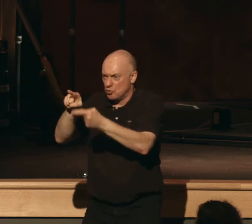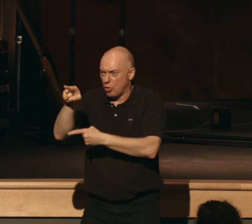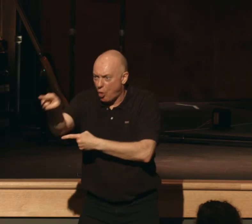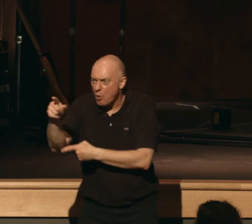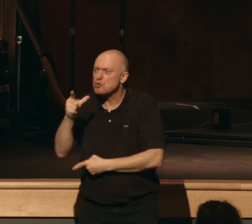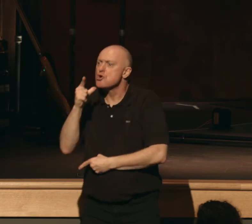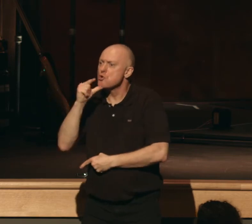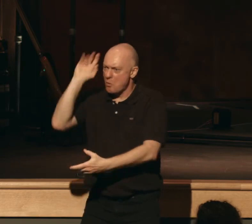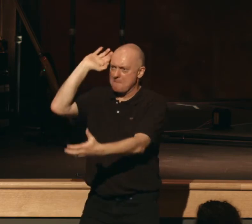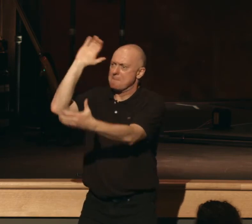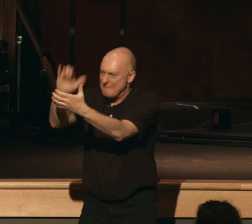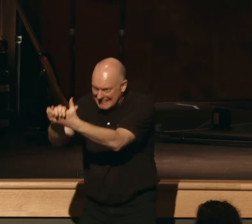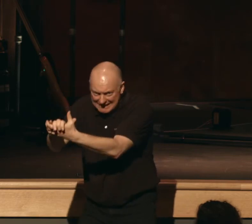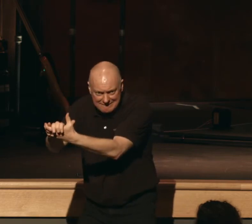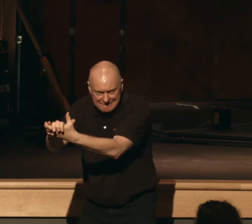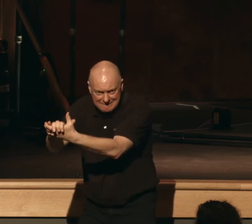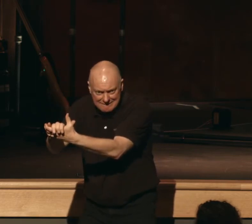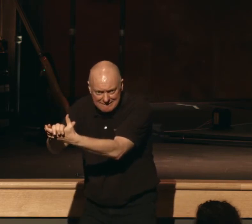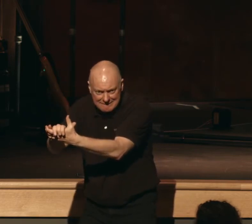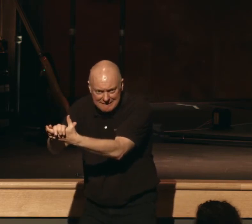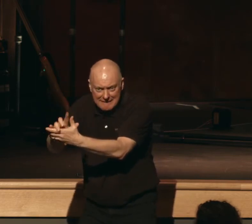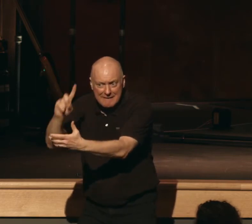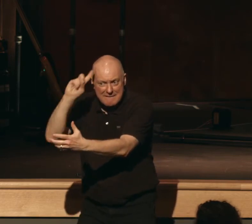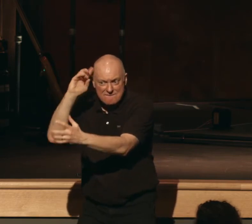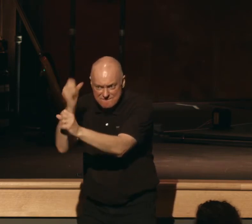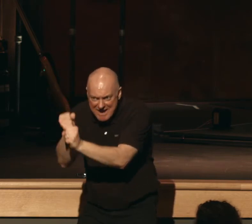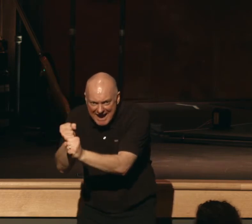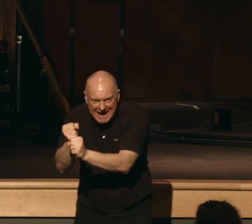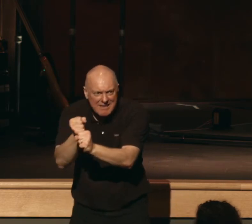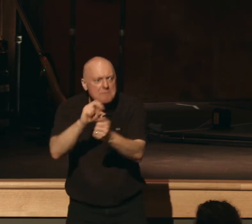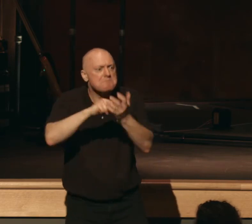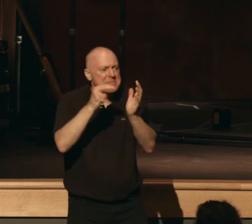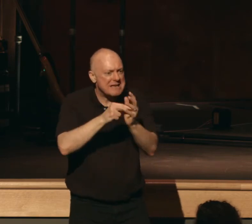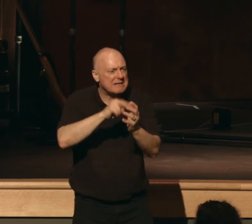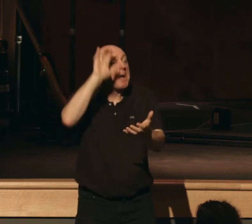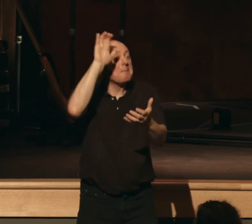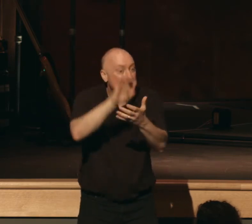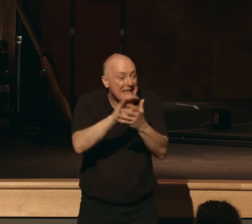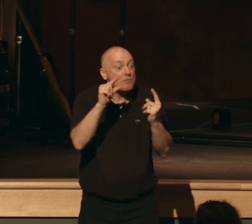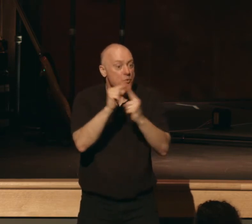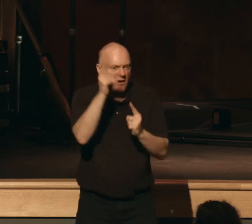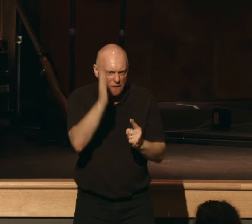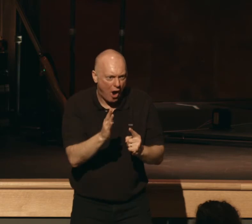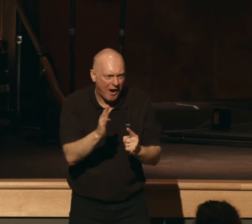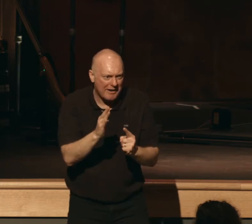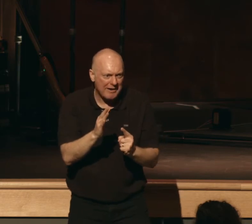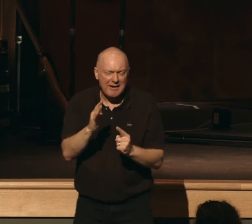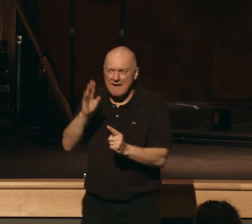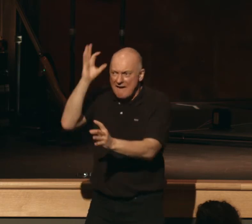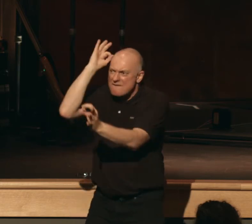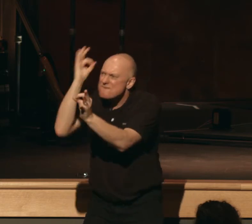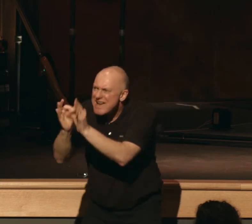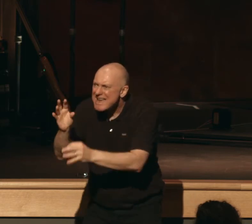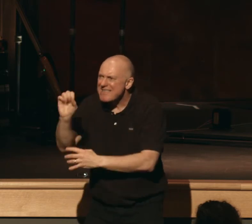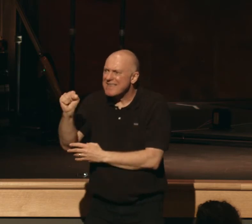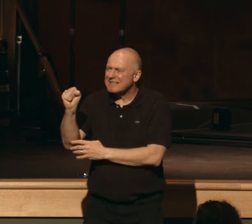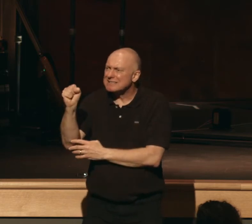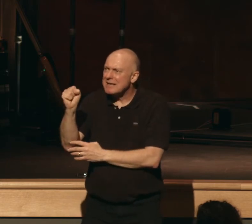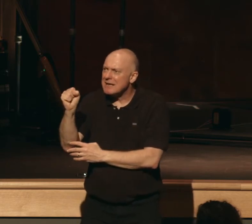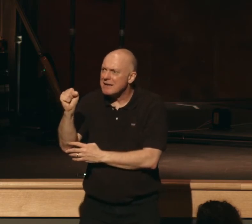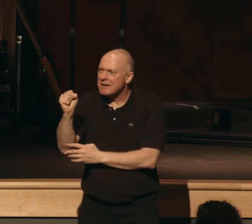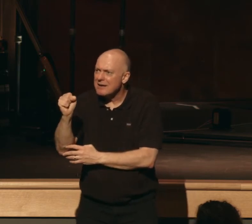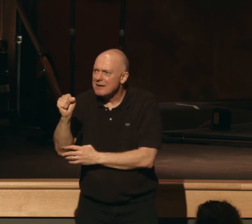those who believe. So faith is believing the word of God. Faith is